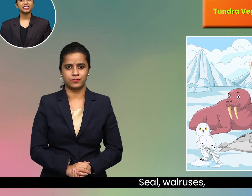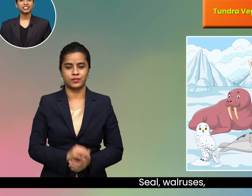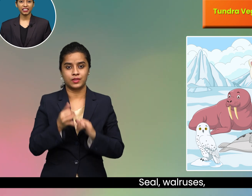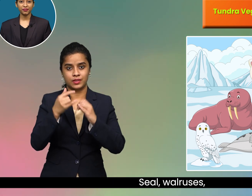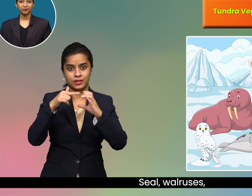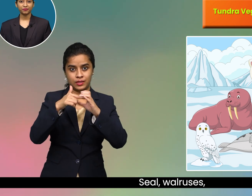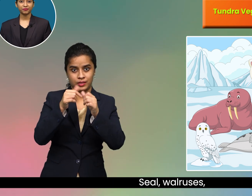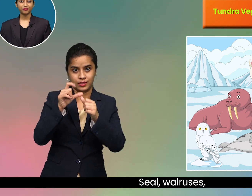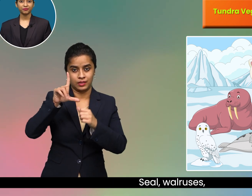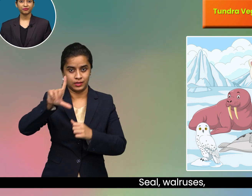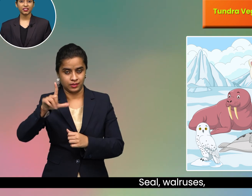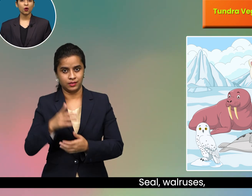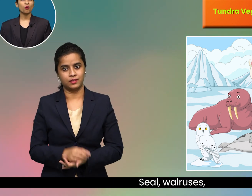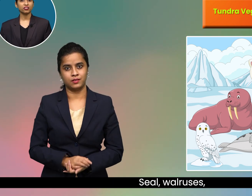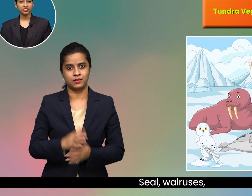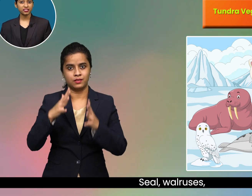Seal,